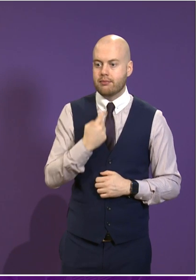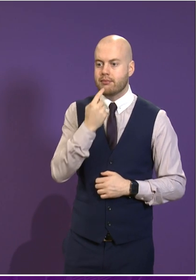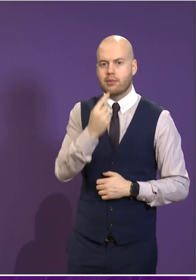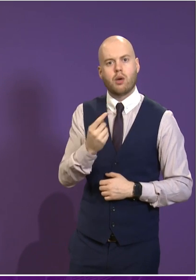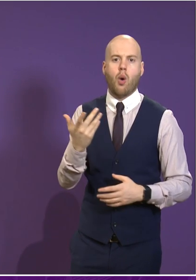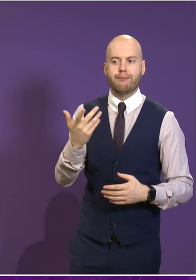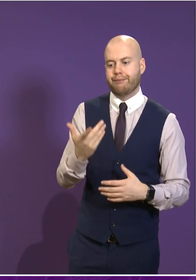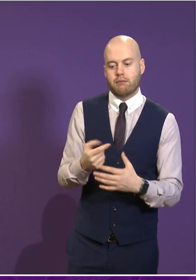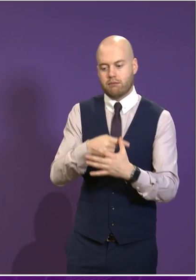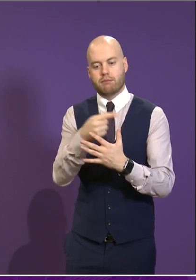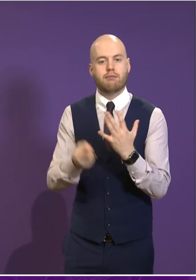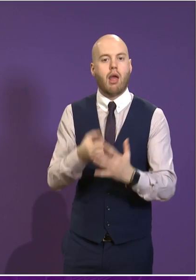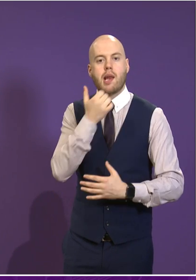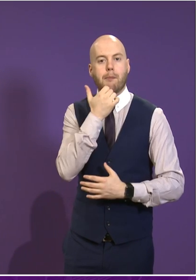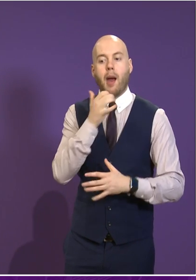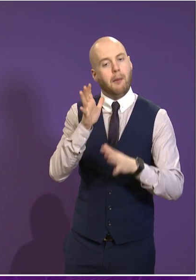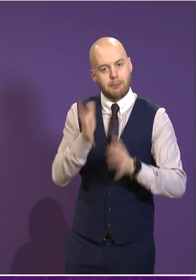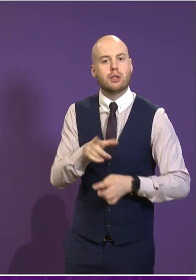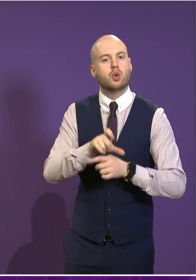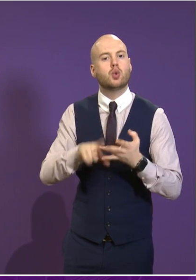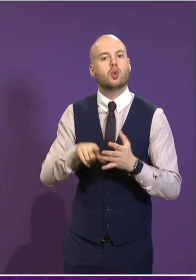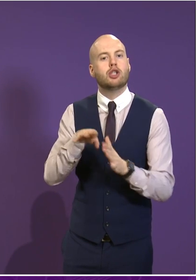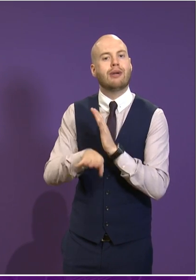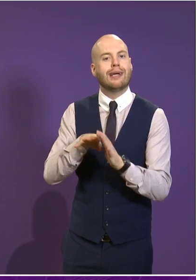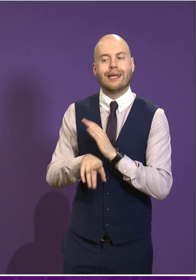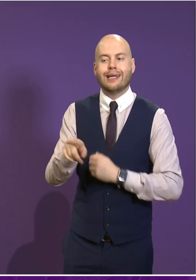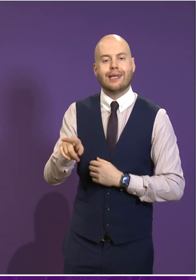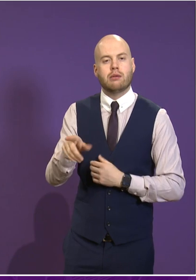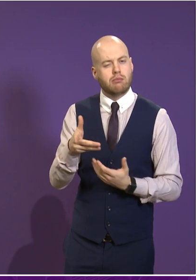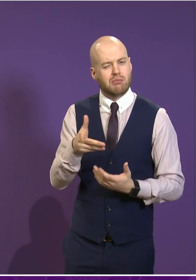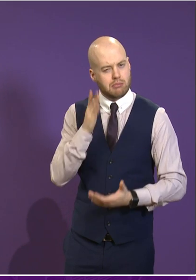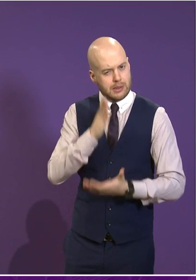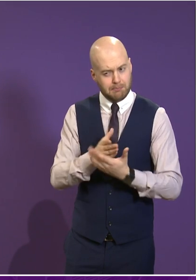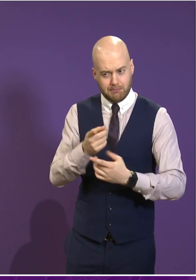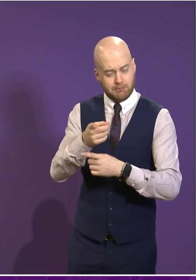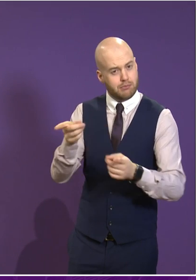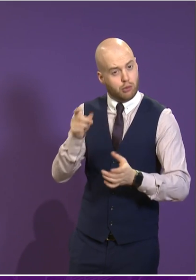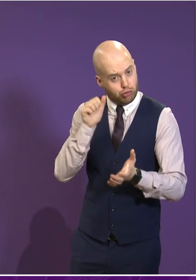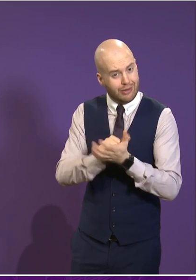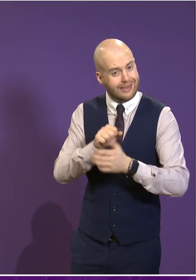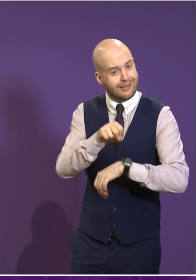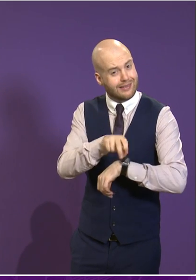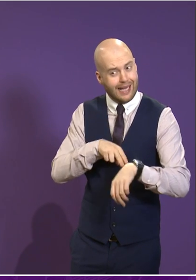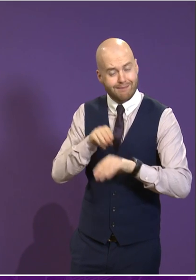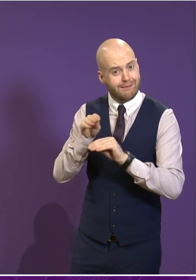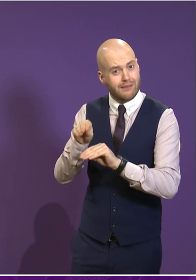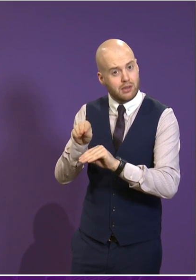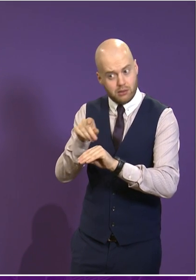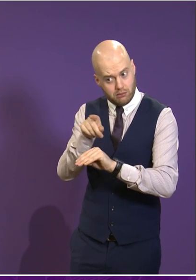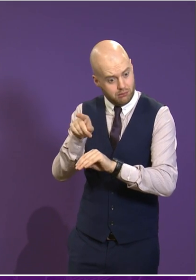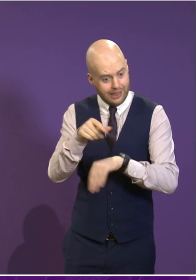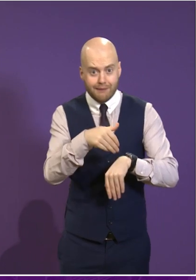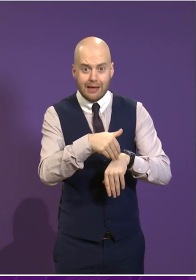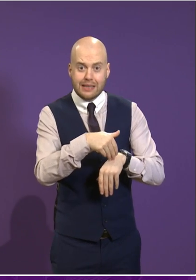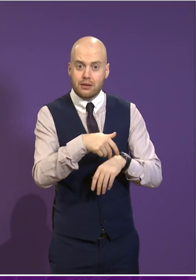don't actually tell you how much that is affecting your students and so on. So I'm very open to the point that